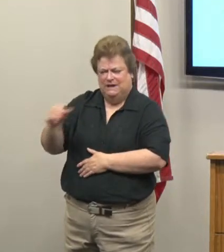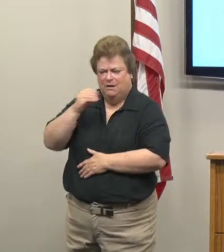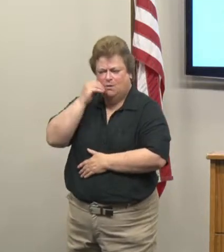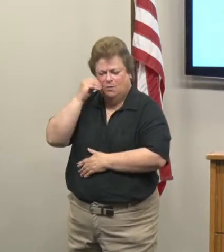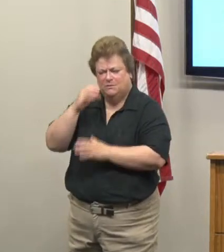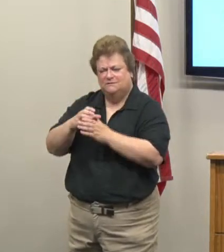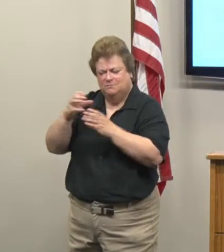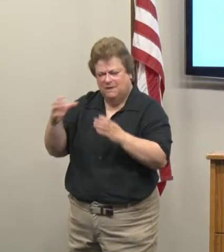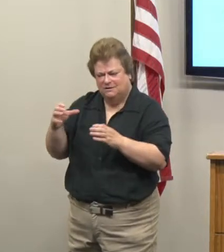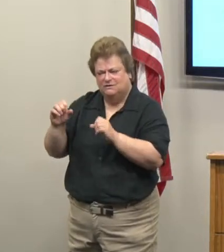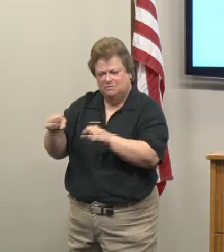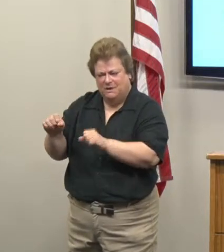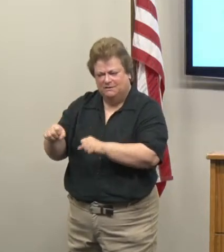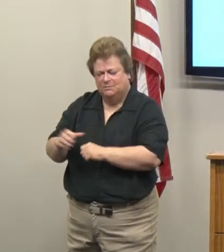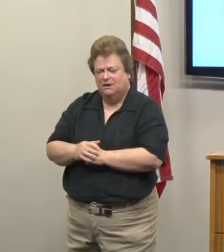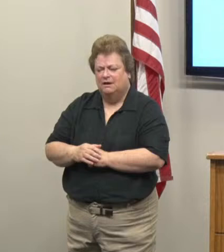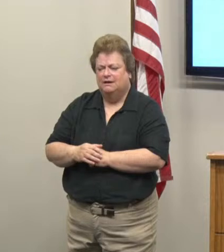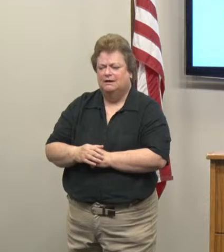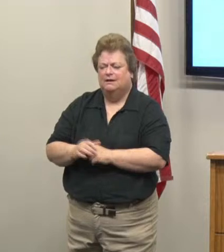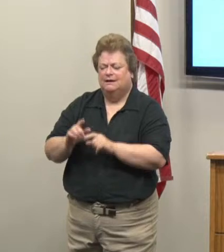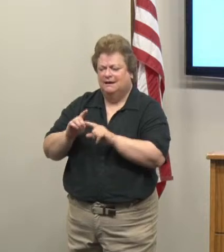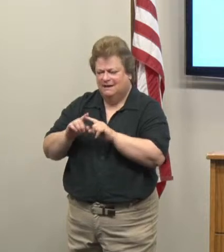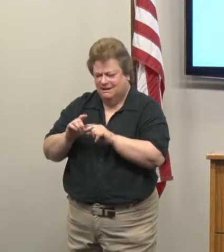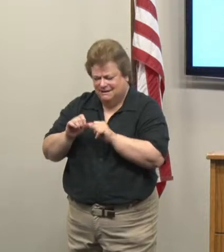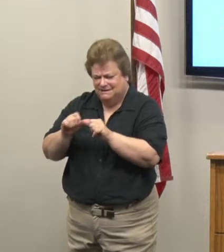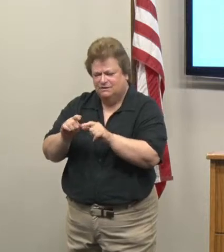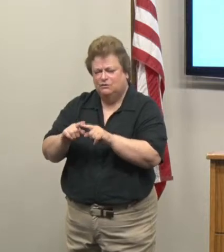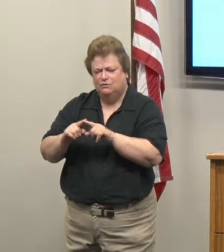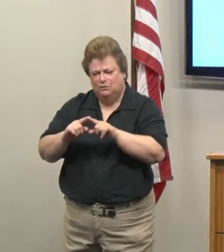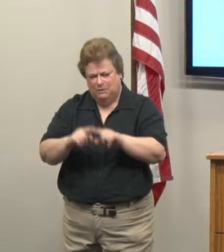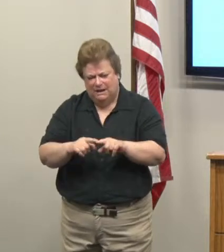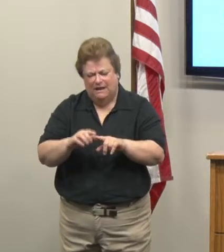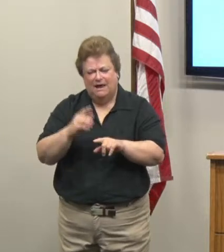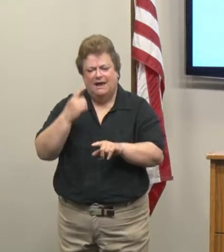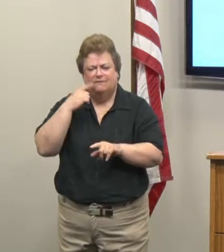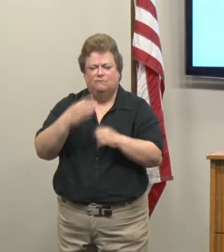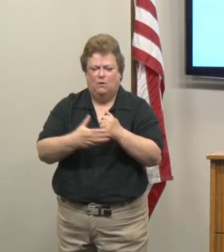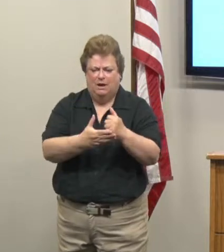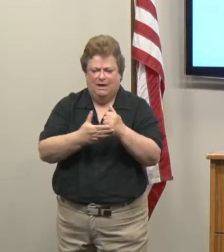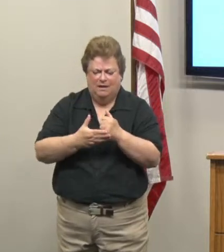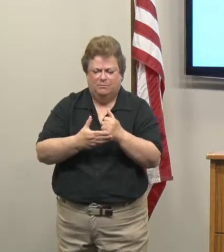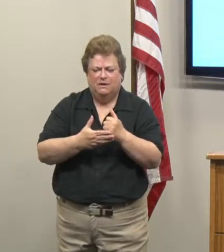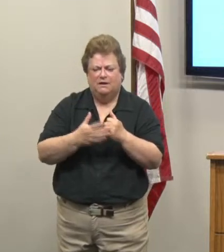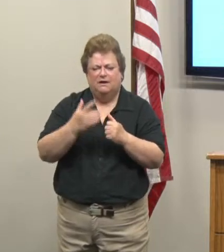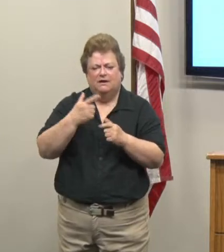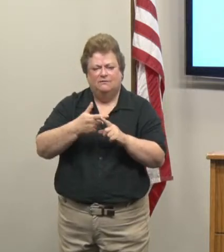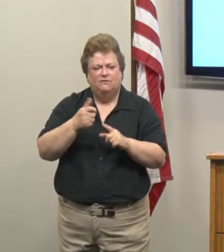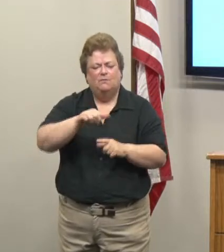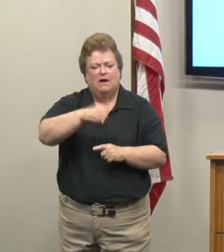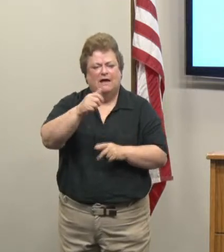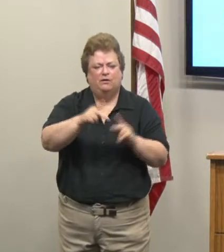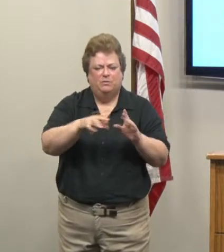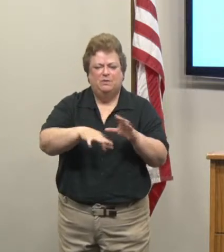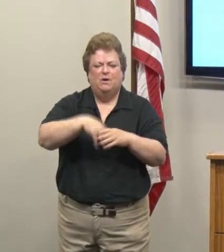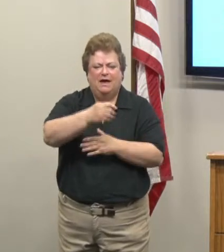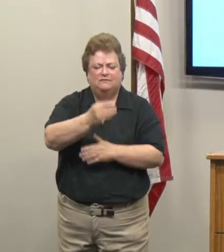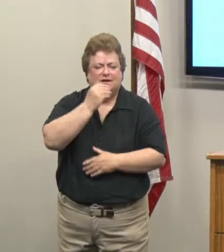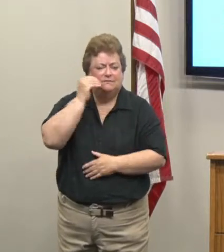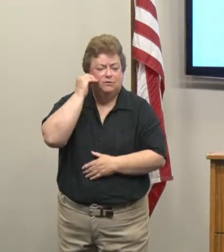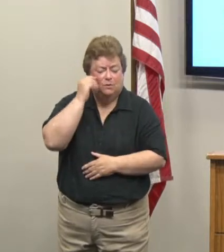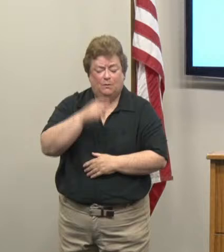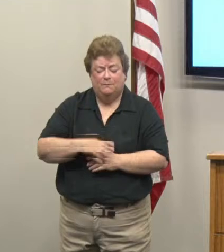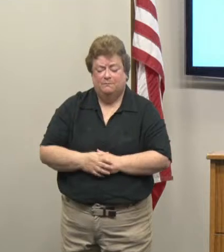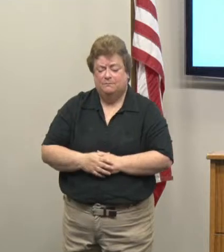possible. Continue to rely on help for your needs outside the home from others. As the mayor